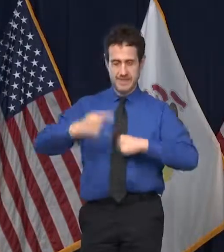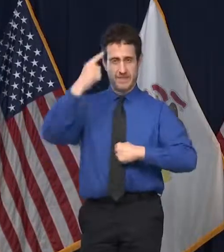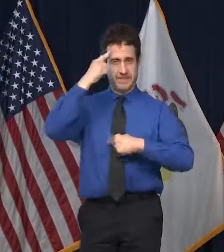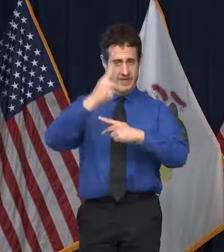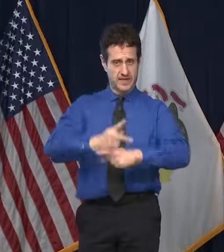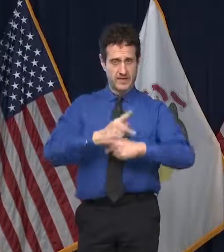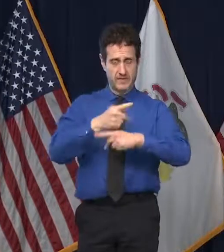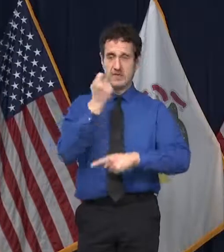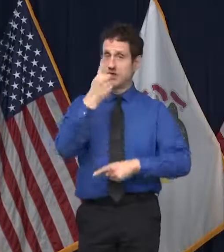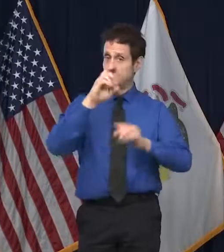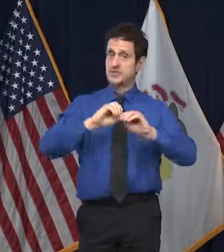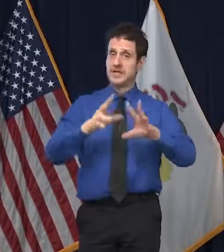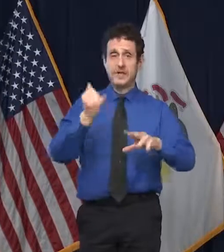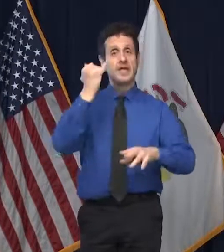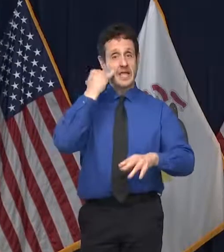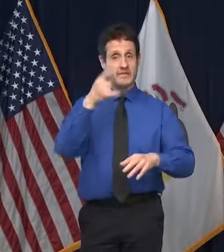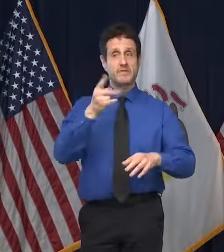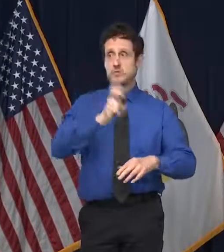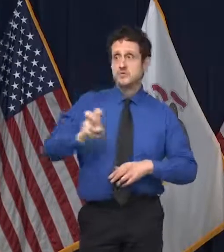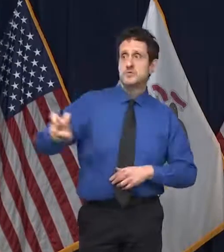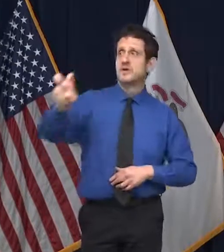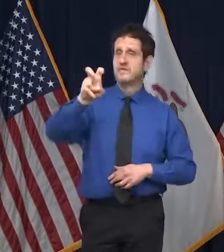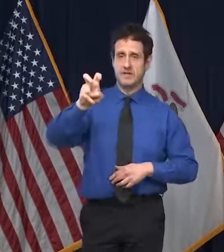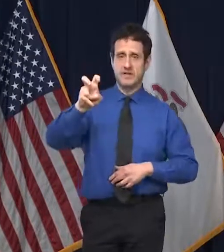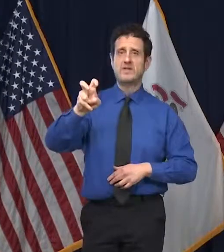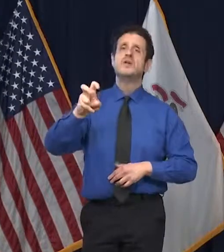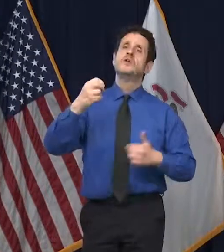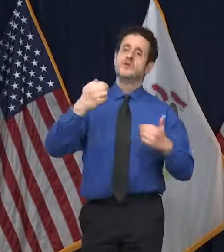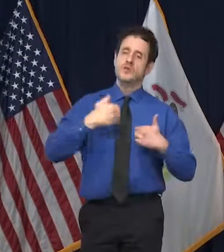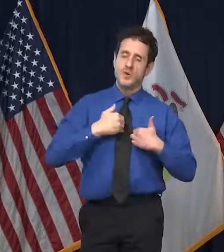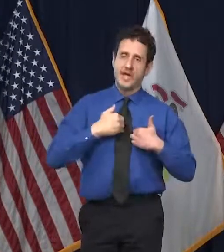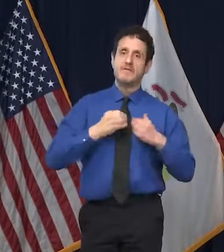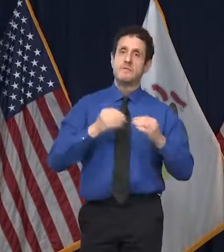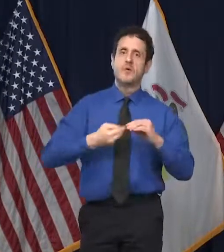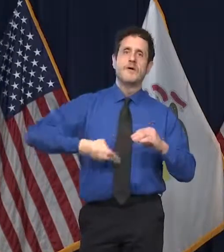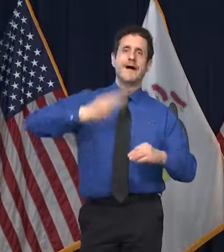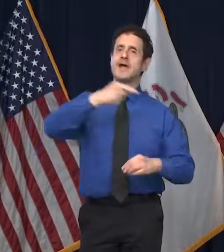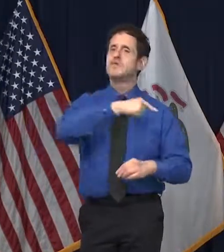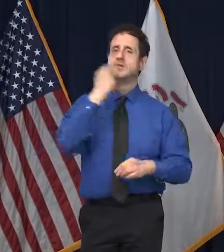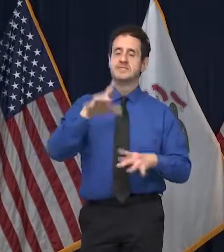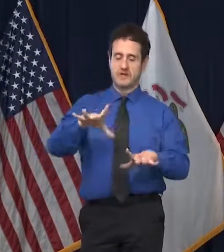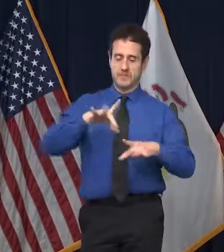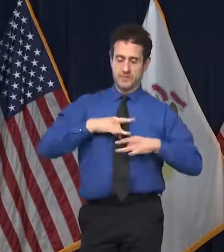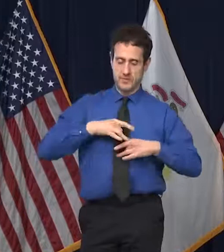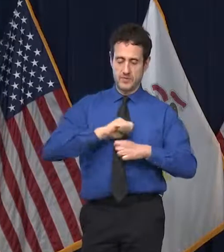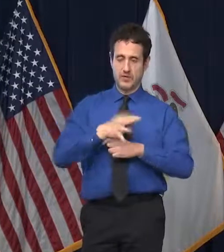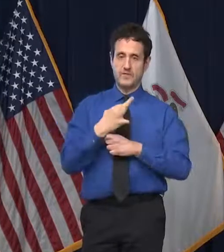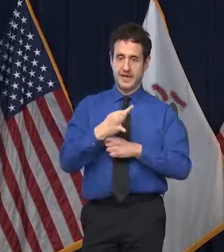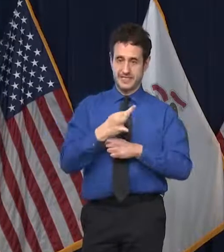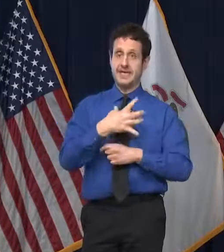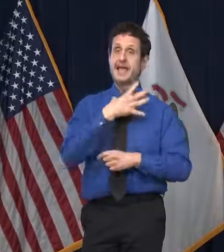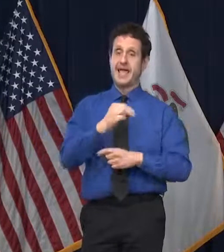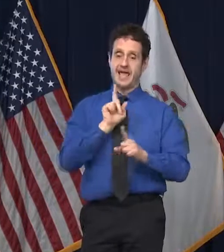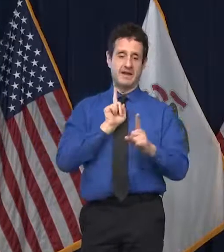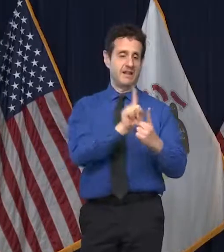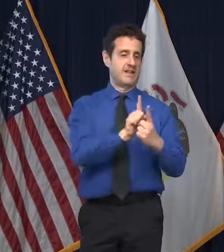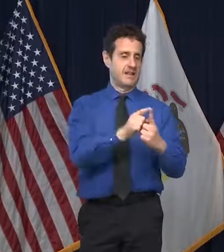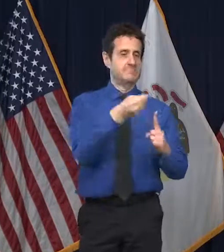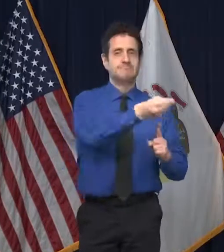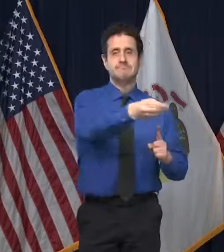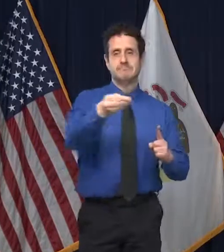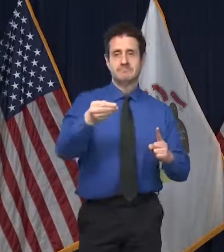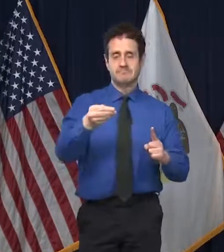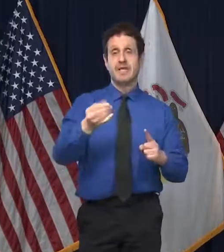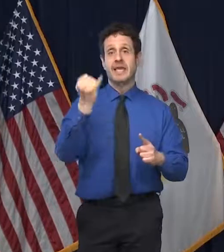clear, travel will increase your chances of contracting and spreading COVID-19. as will going to a